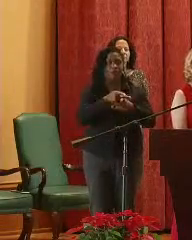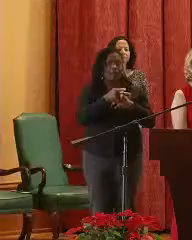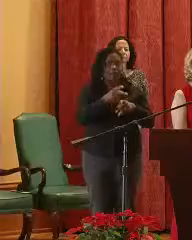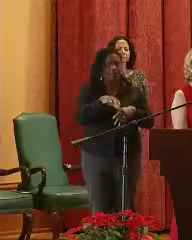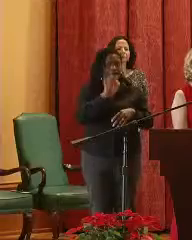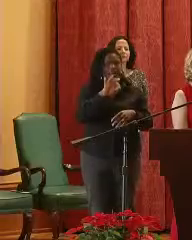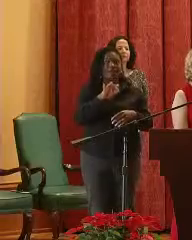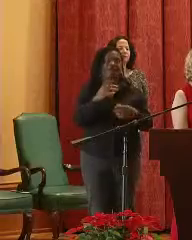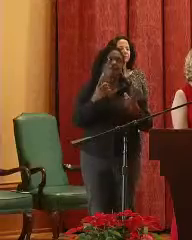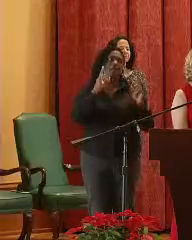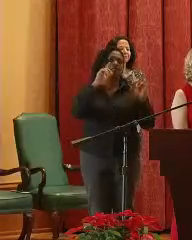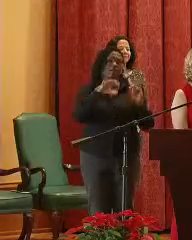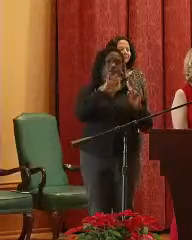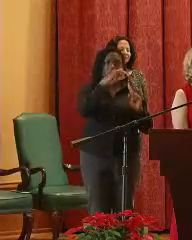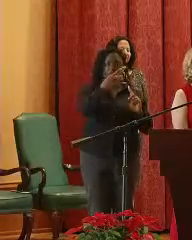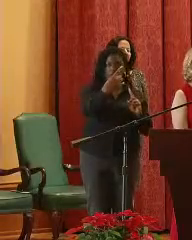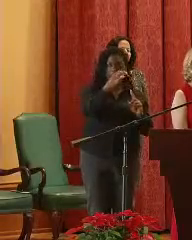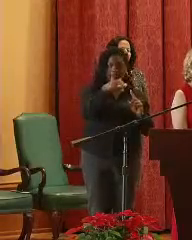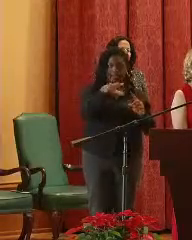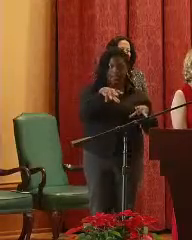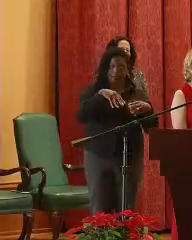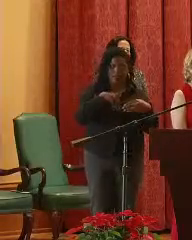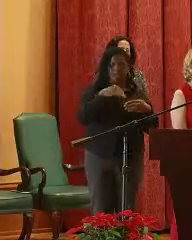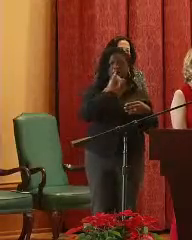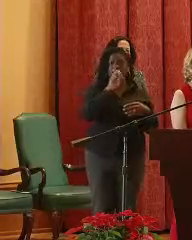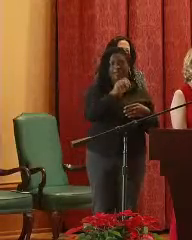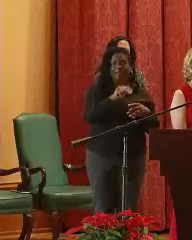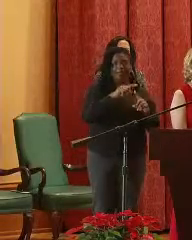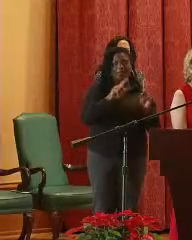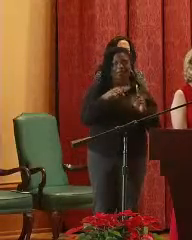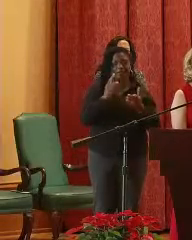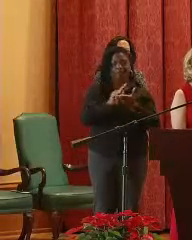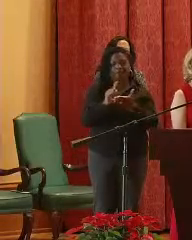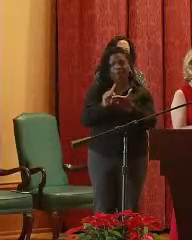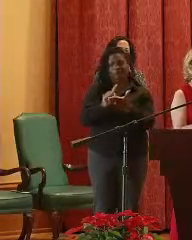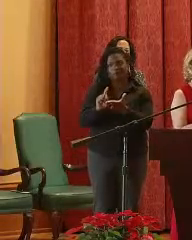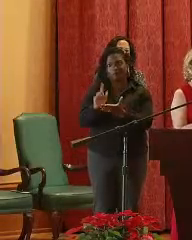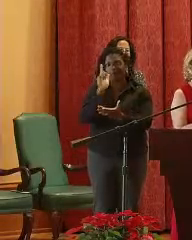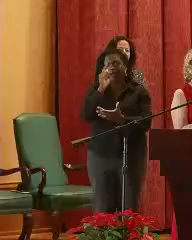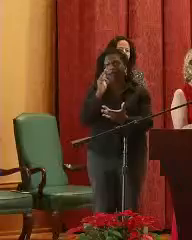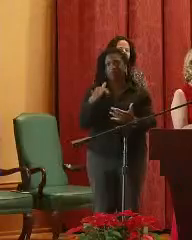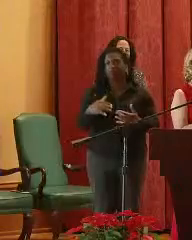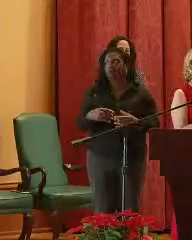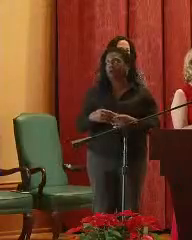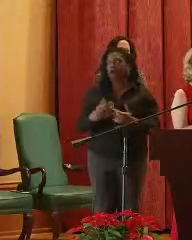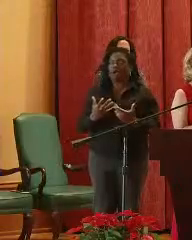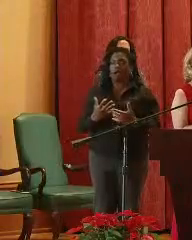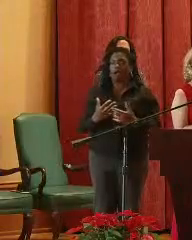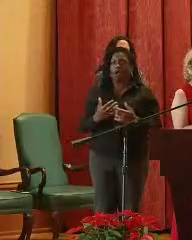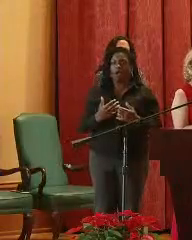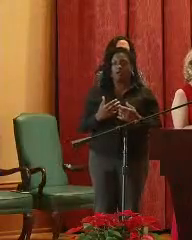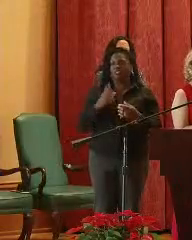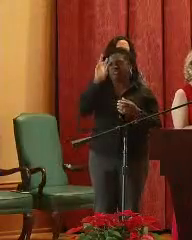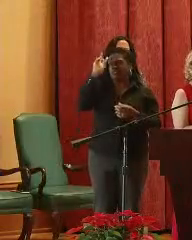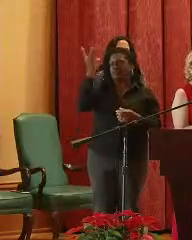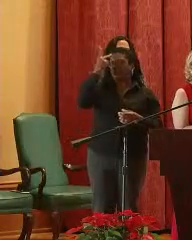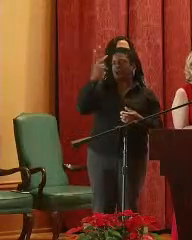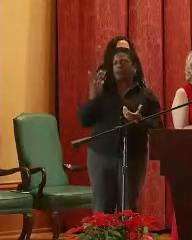that would accept Jen, but they changed their mind weeks later, claiming Jen would be an insurance